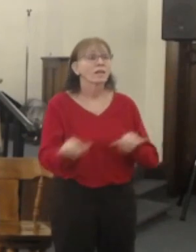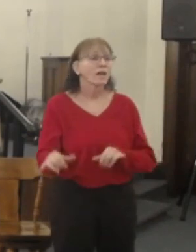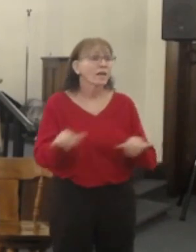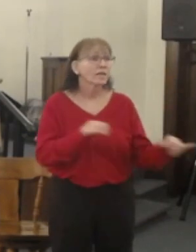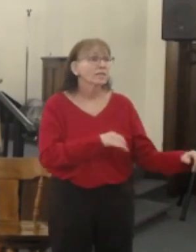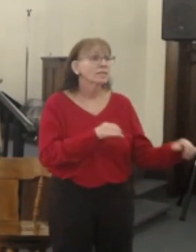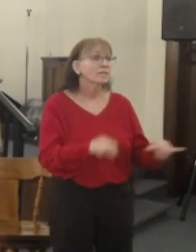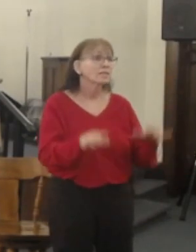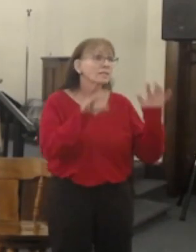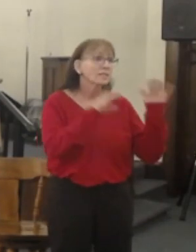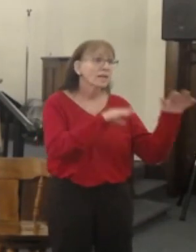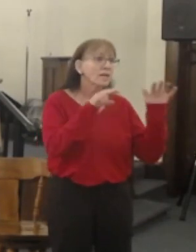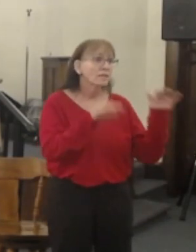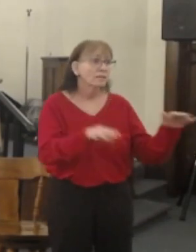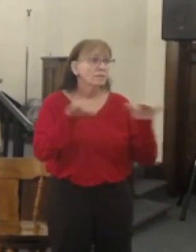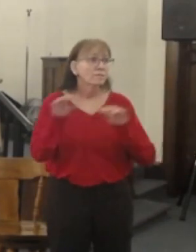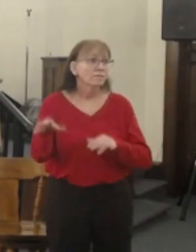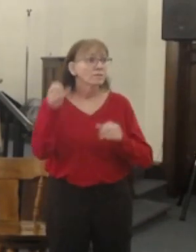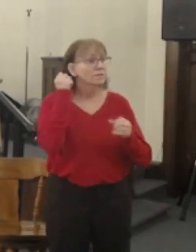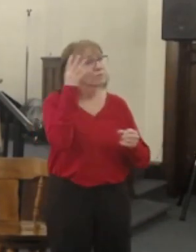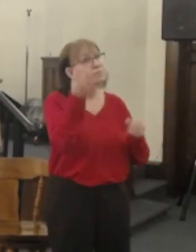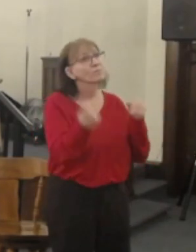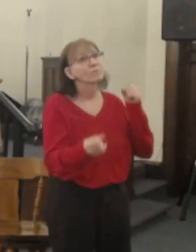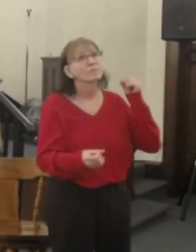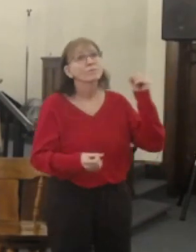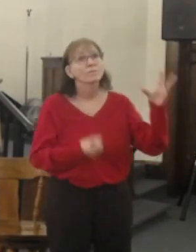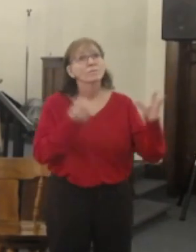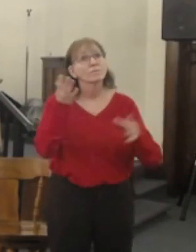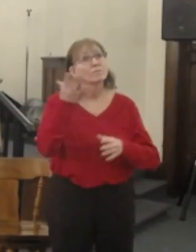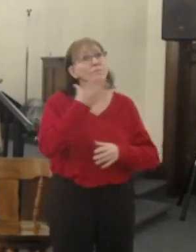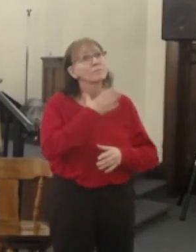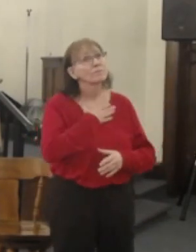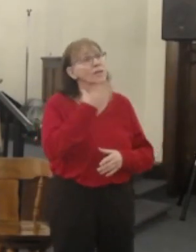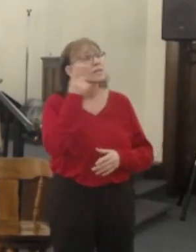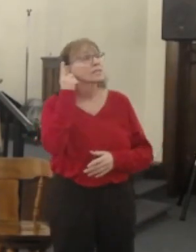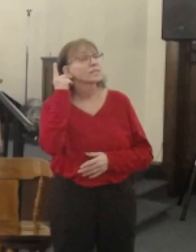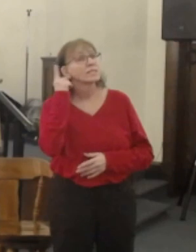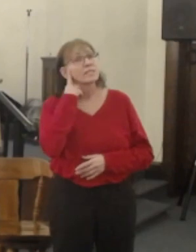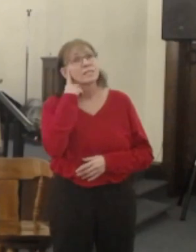Like the sound of a symphony to my ears.